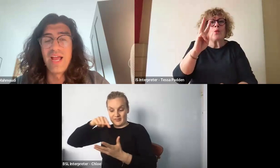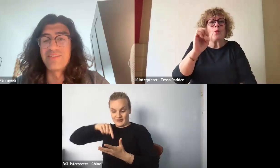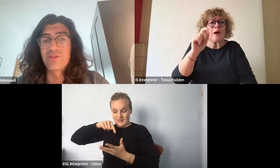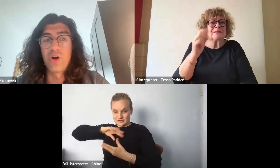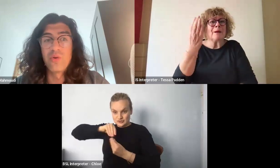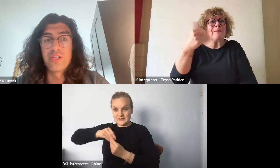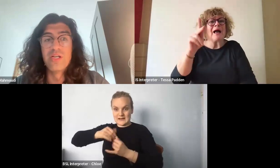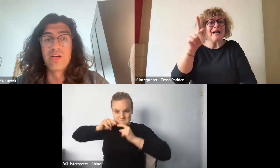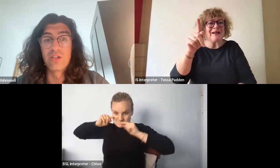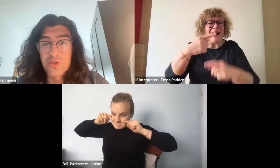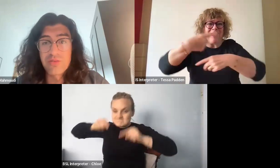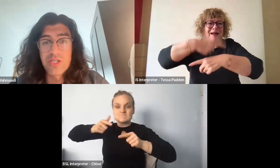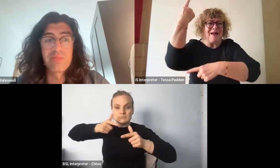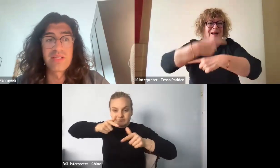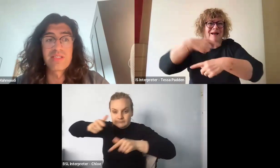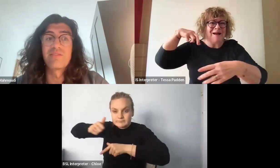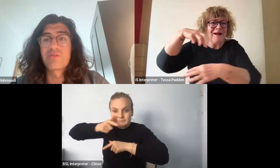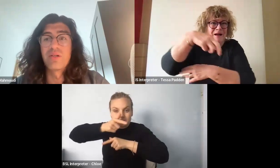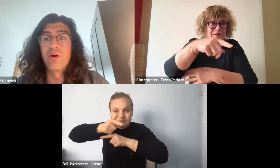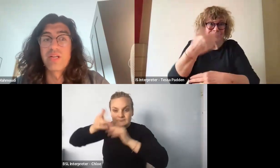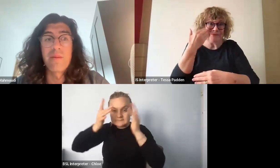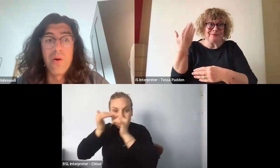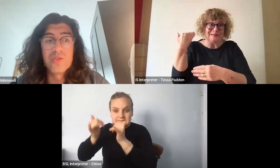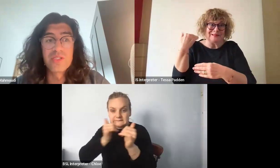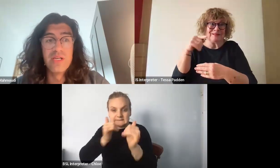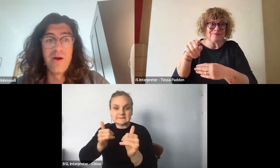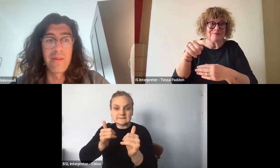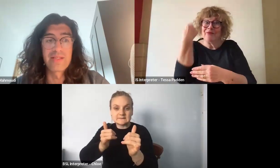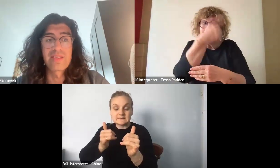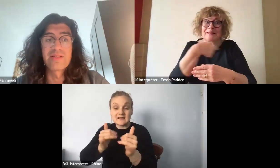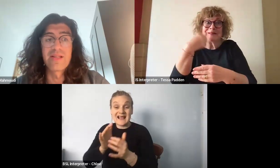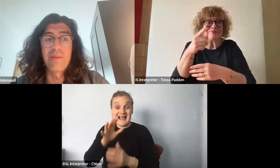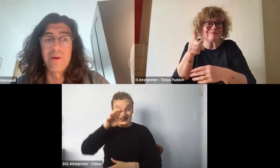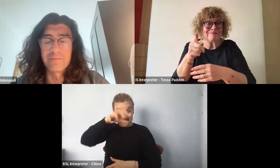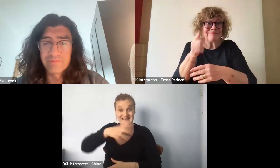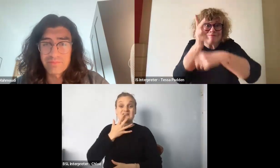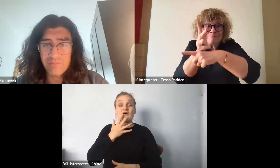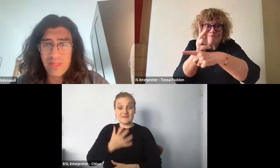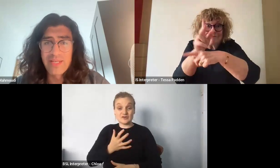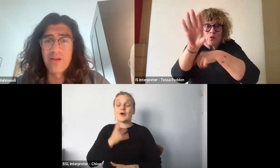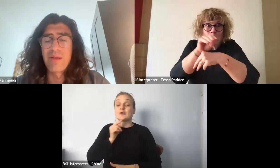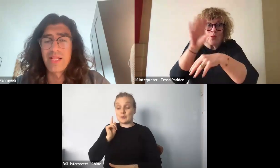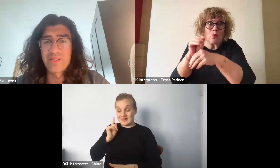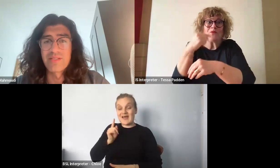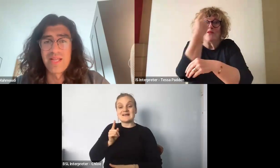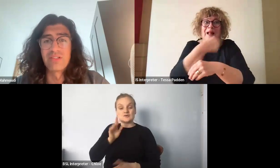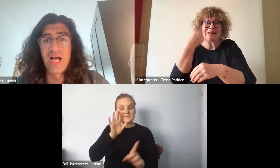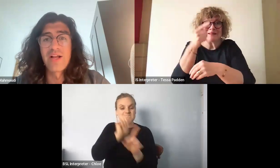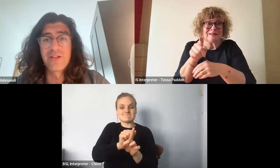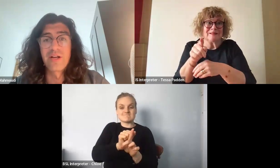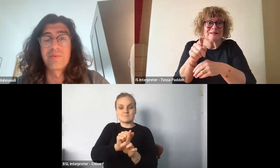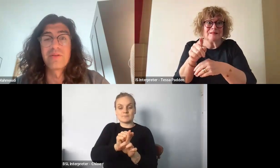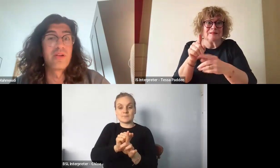surveillance and the draconian closure regime that the State of Israel already imposes on Palestinians in Hebron. And Palestinians